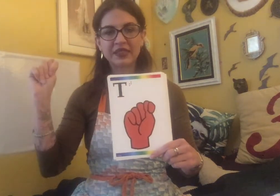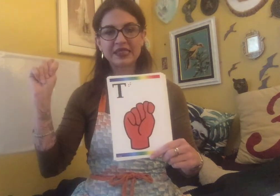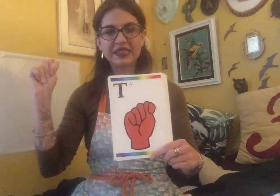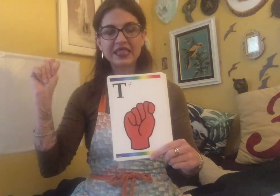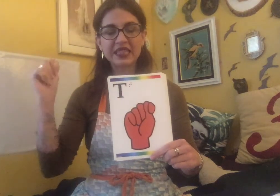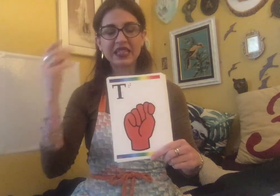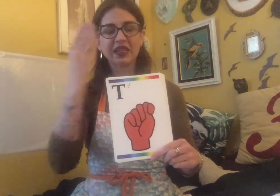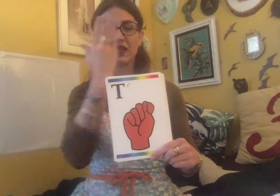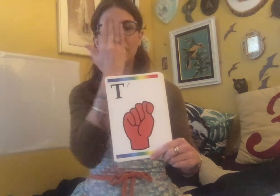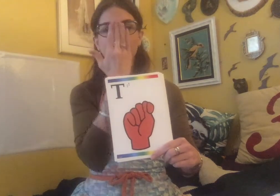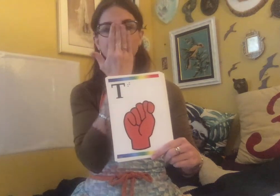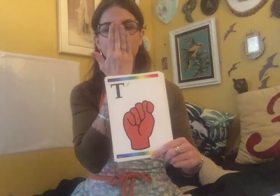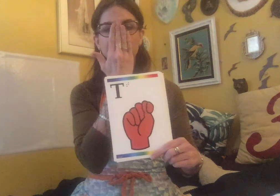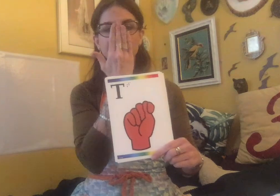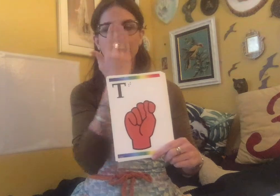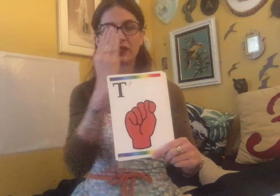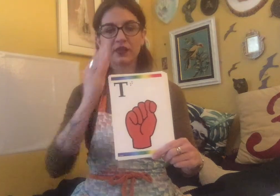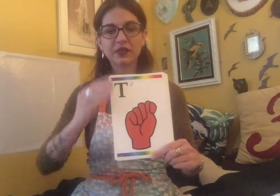T, T,